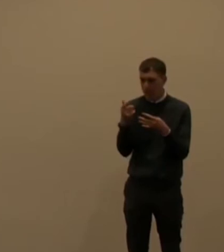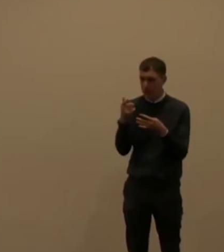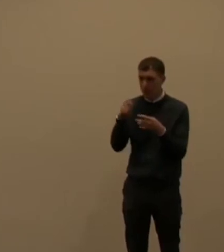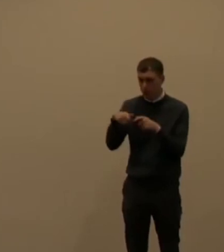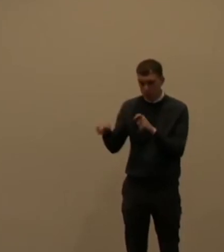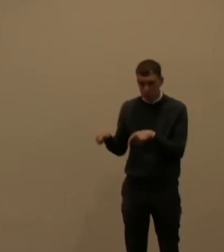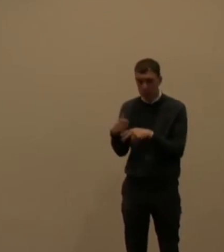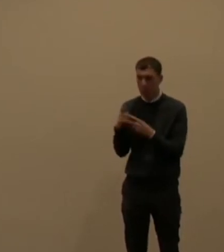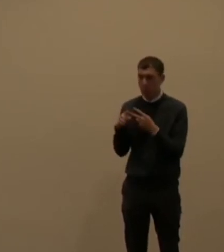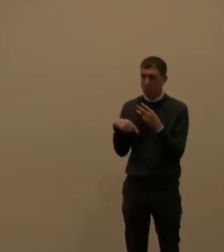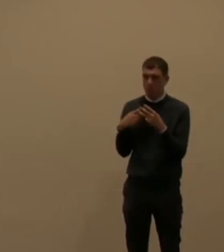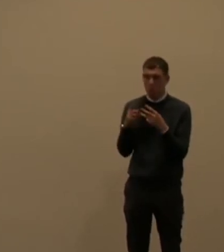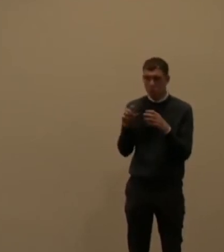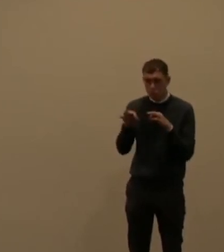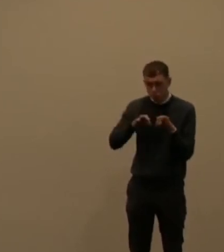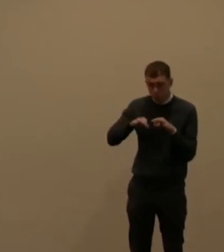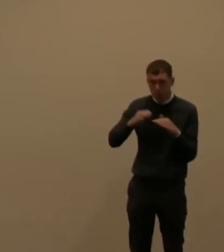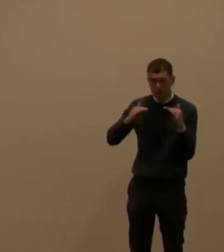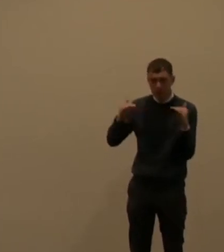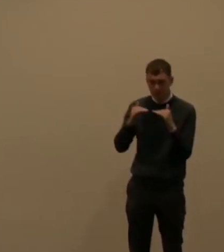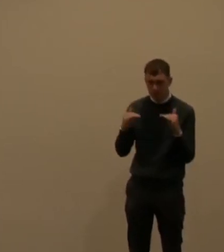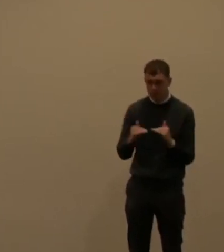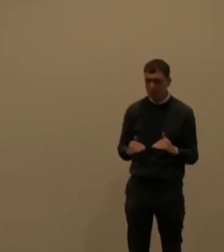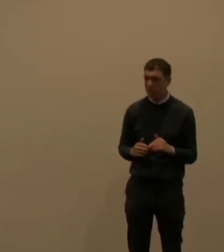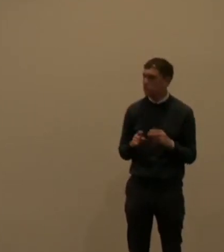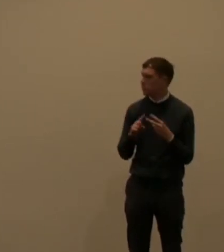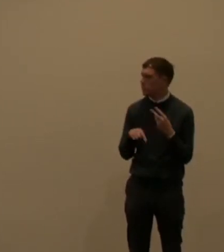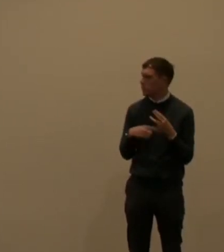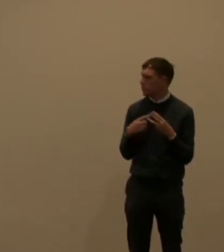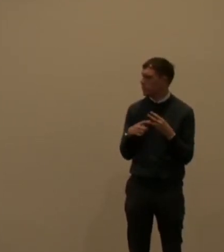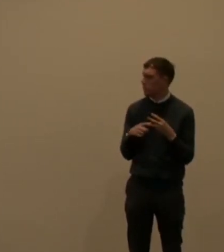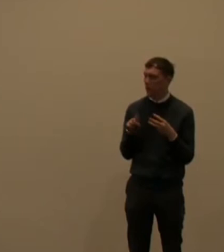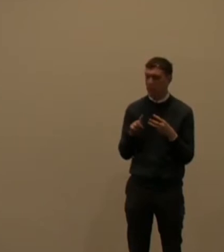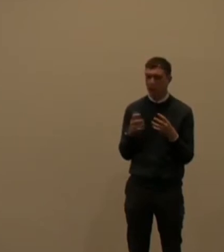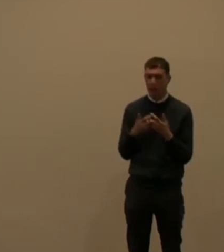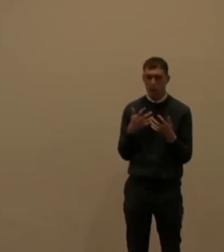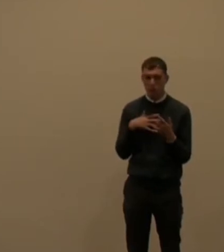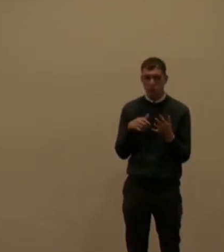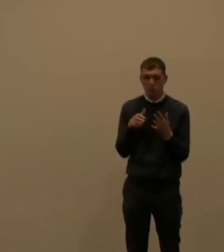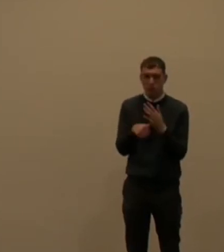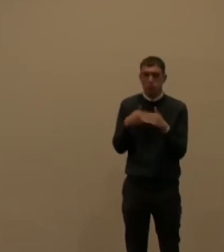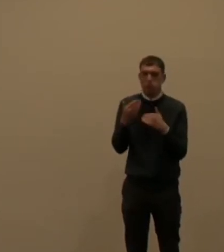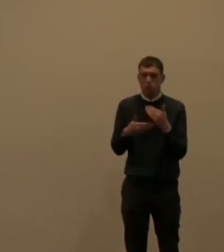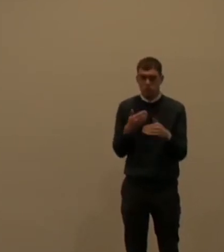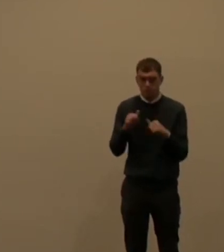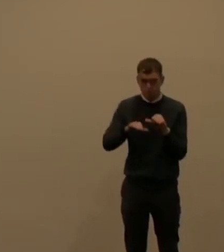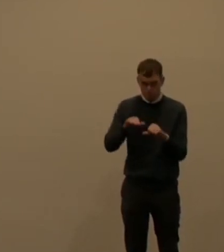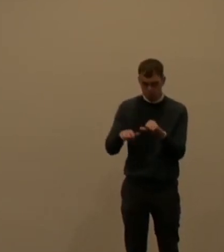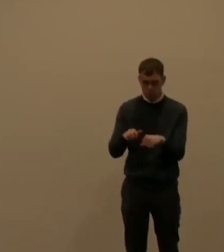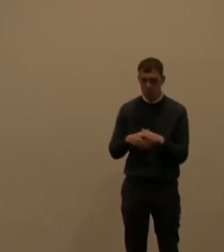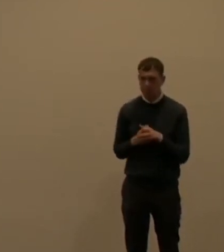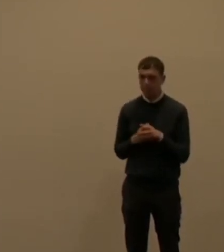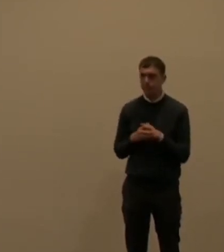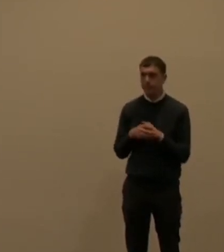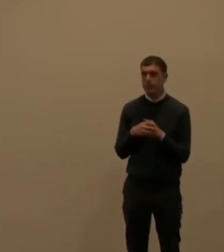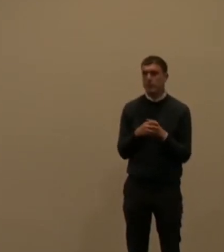you have, what are your strategy levels, and how is that you want to implement the new process. Based on the answers